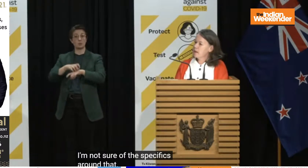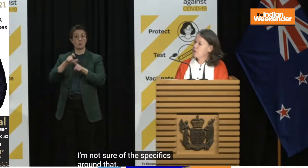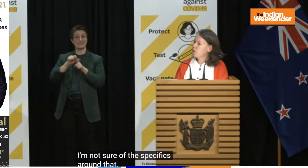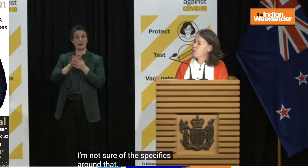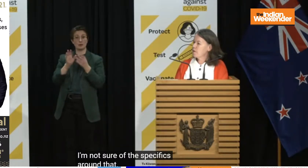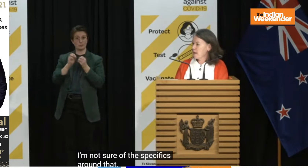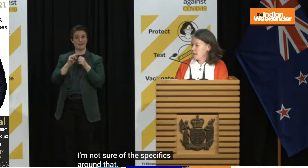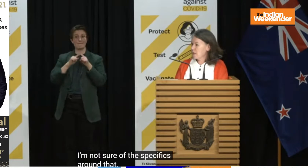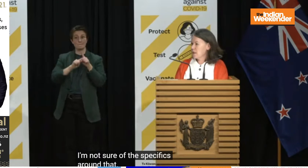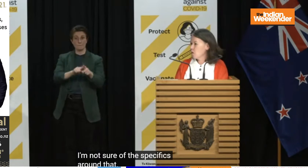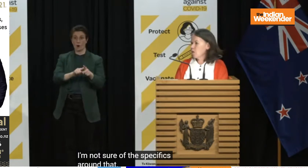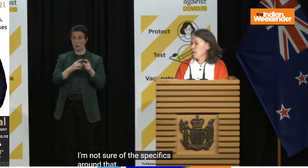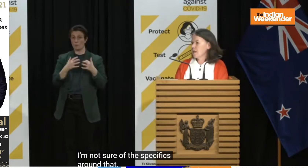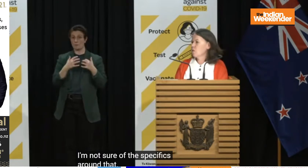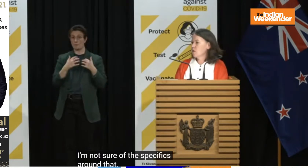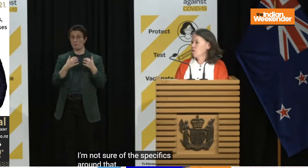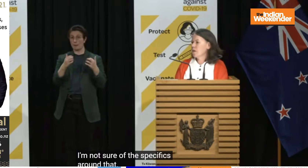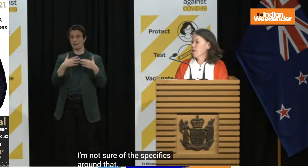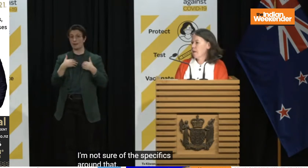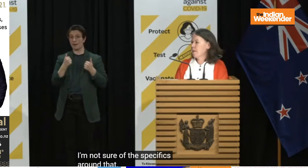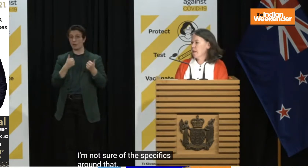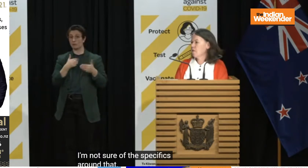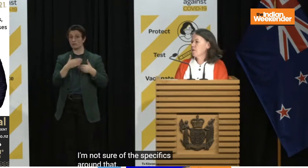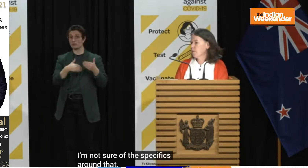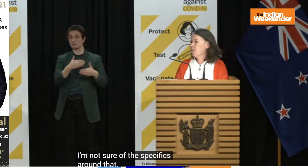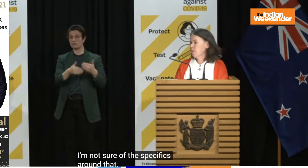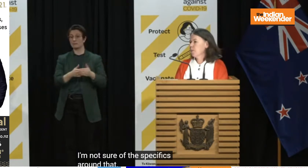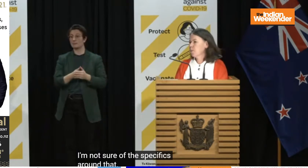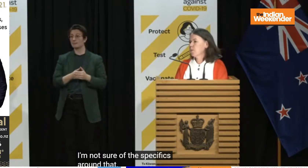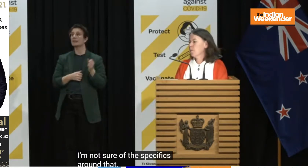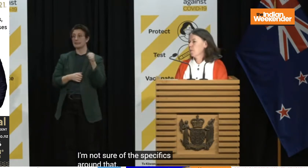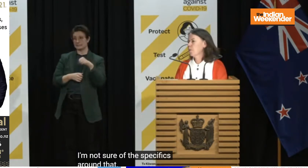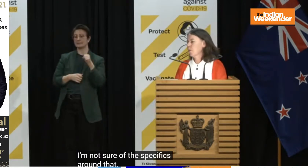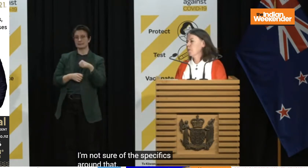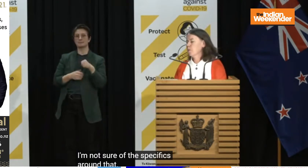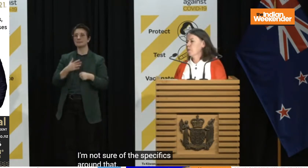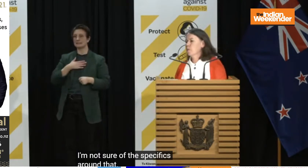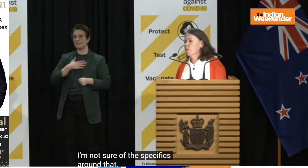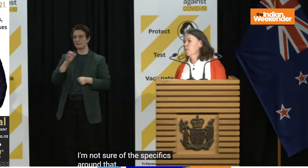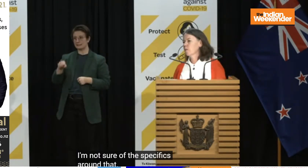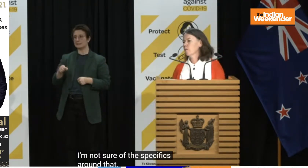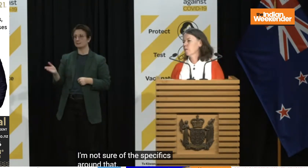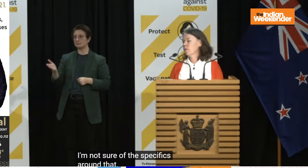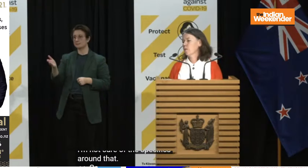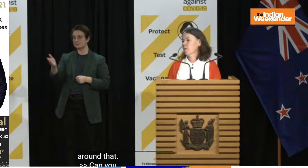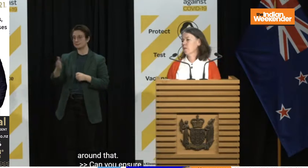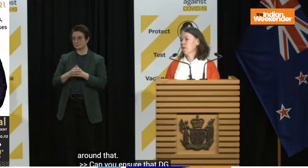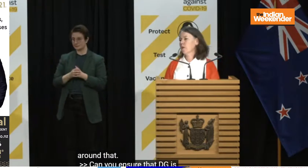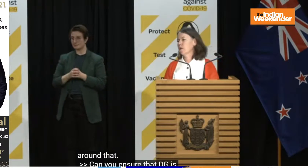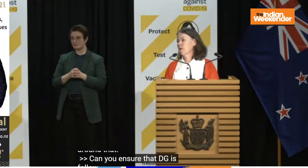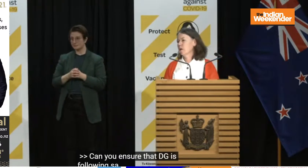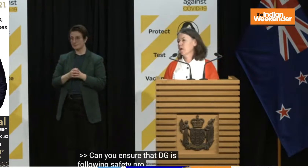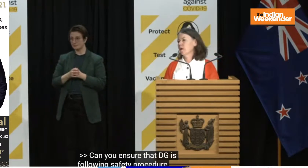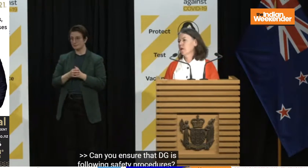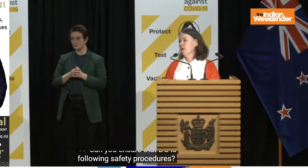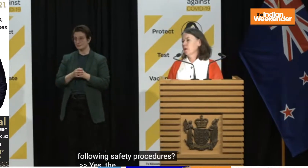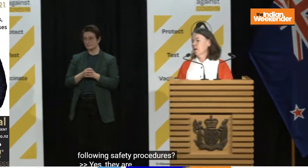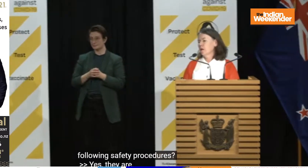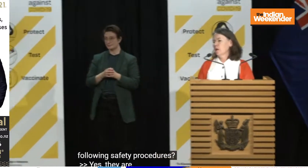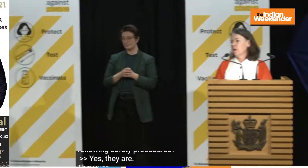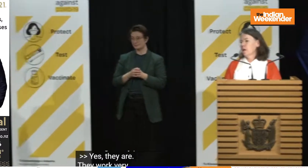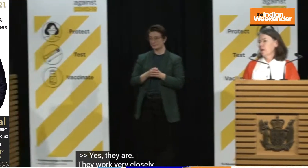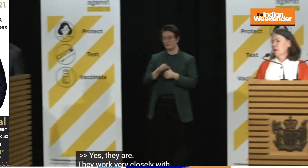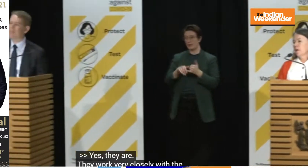local public health unit, wherever that is, and in Auckland, that's Auckland Regional Public Health. Okay, you can be lucky last for this round. Do you know why there's a doctor